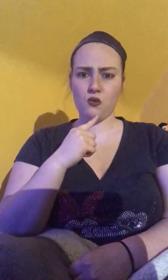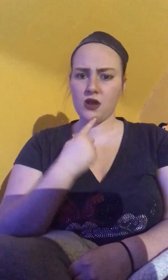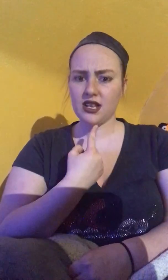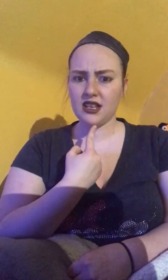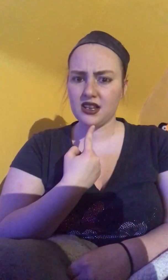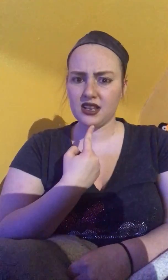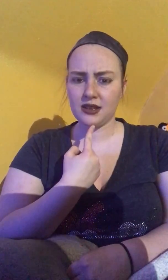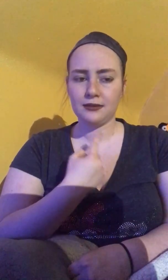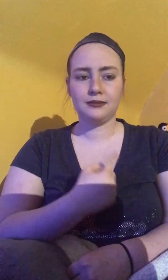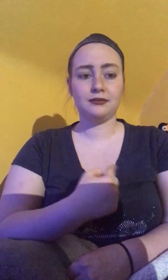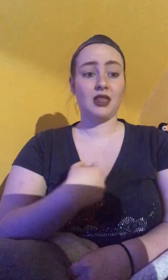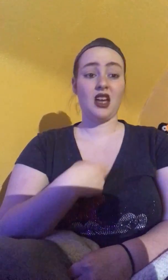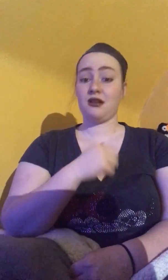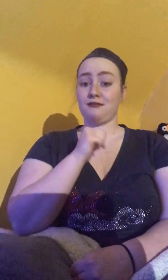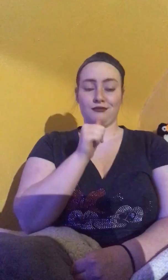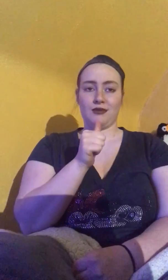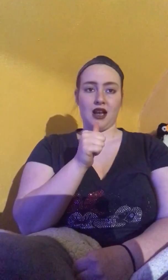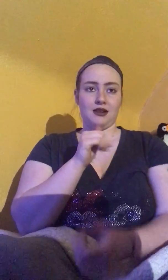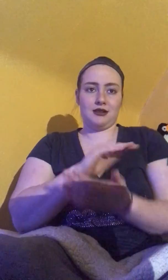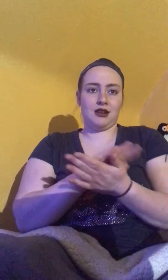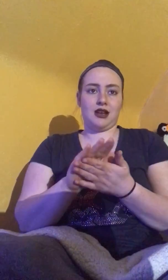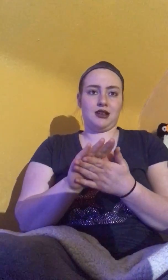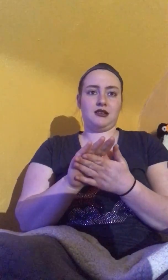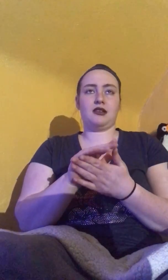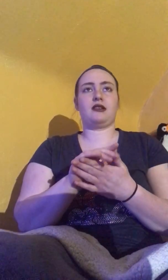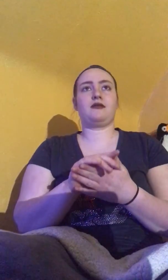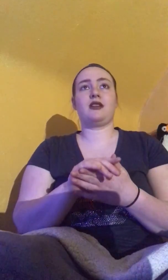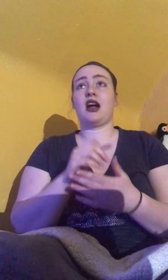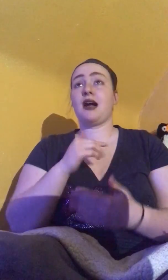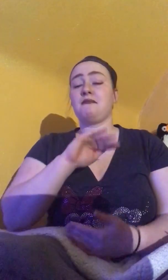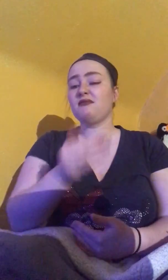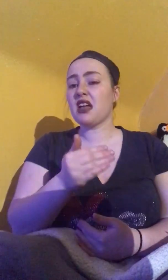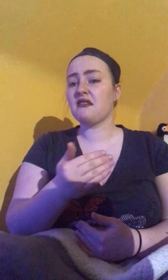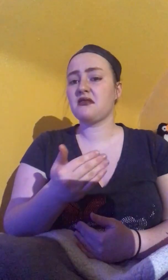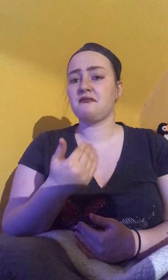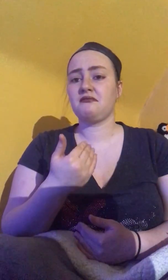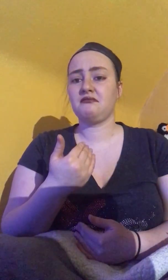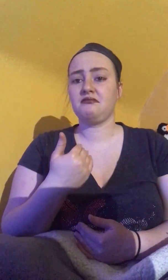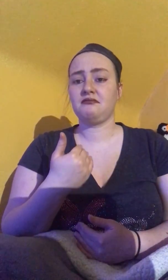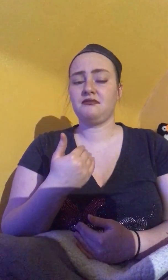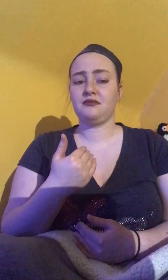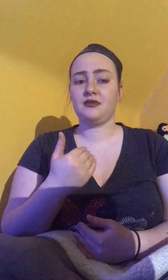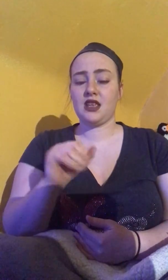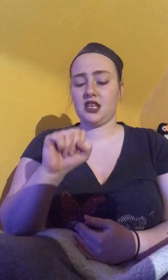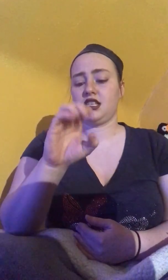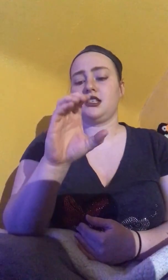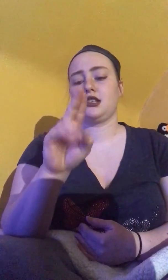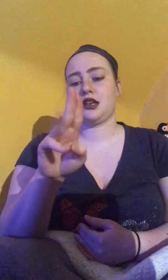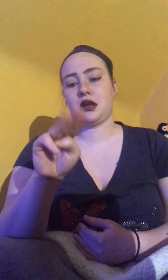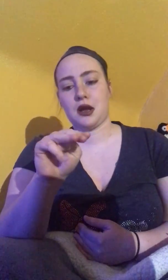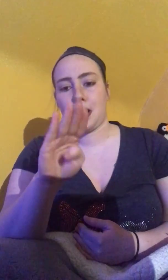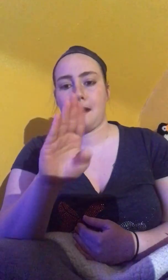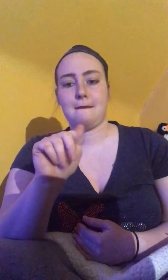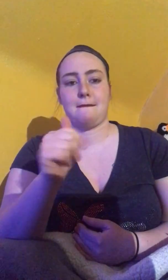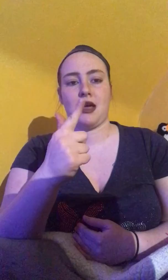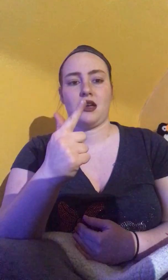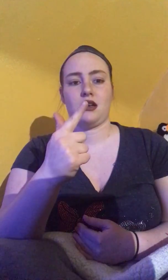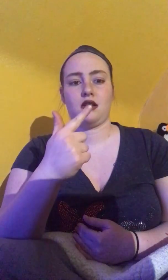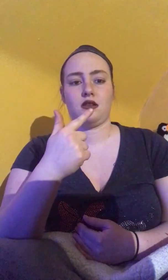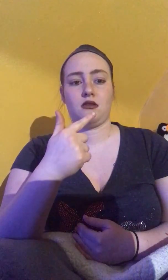not innocent when it comes to never being a scumbag to women. But when I got sober, I raised the bar for